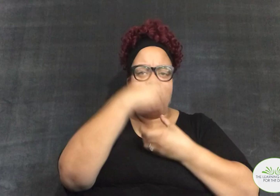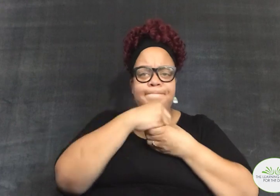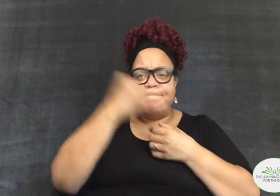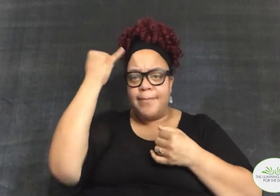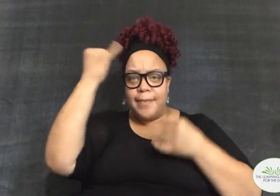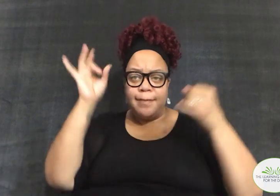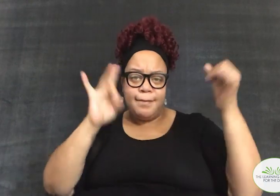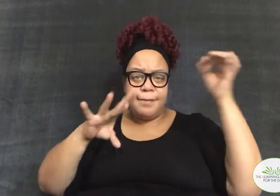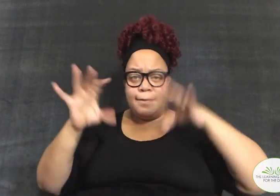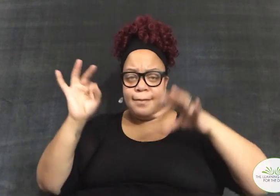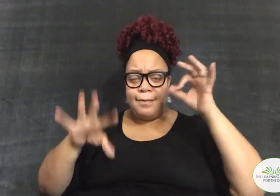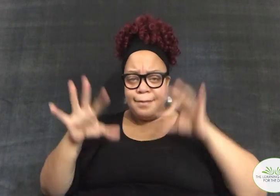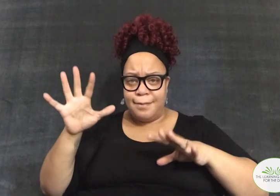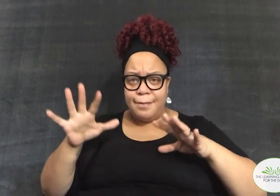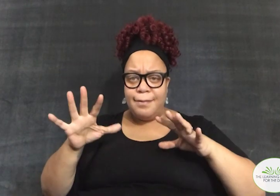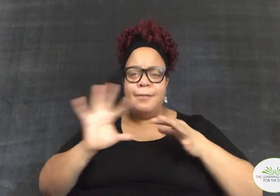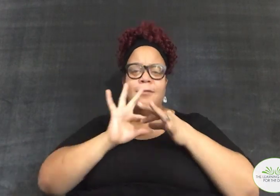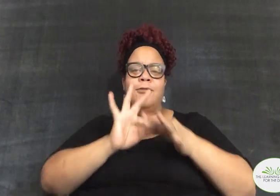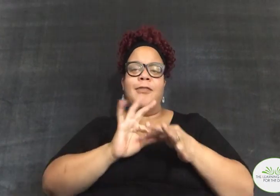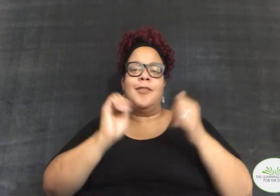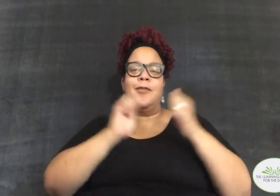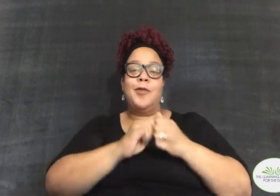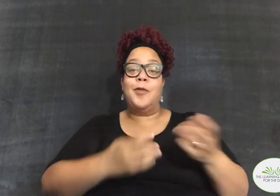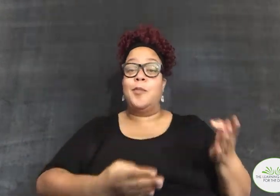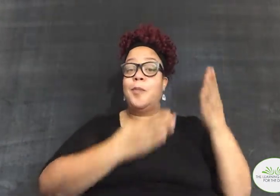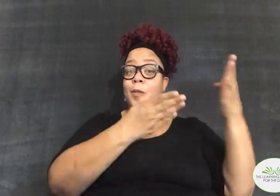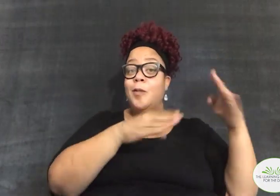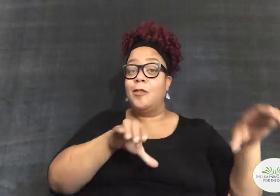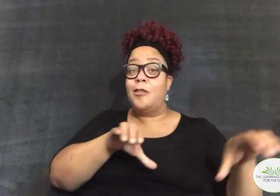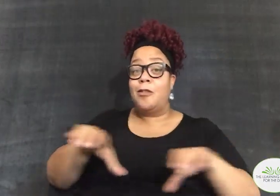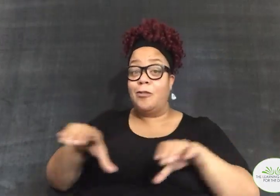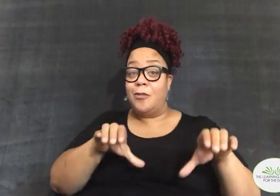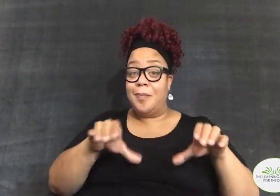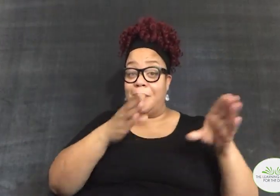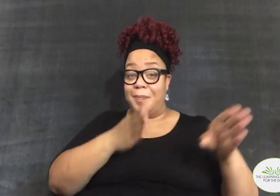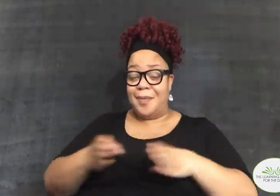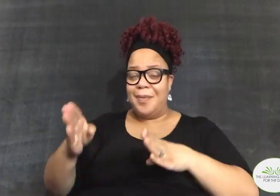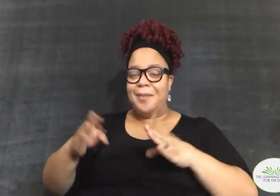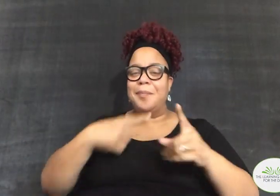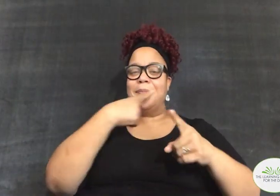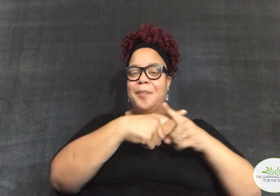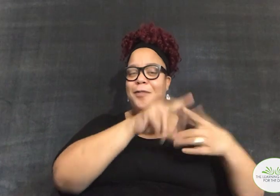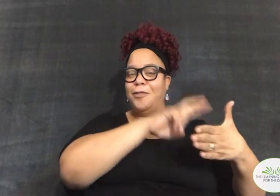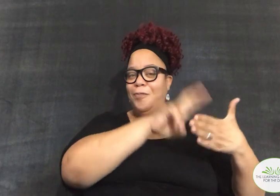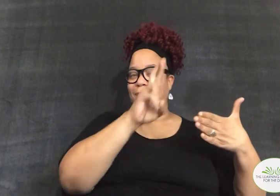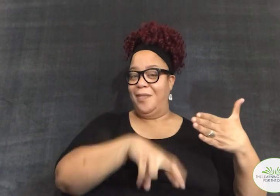parents, clients, staff, and community members.